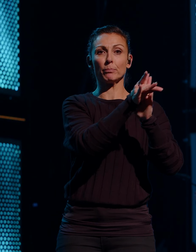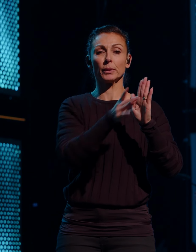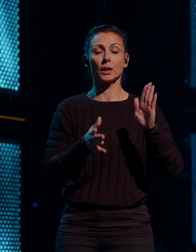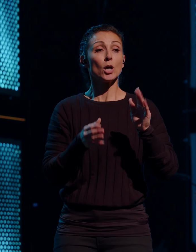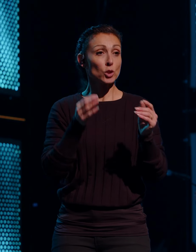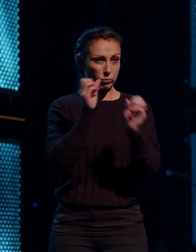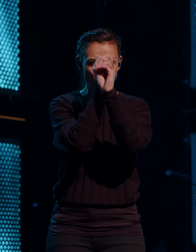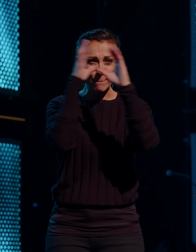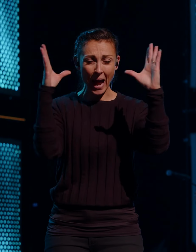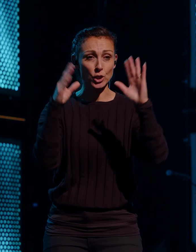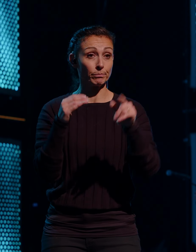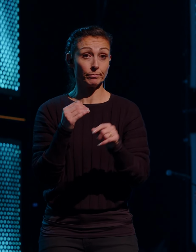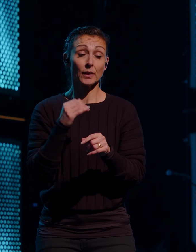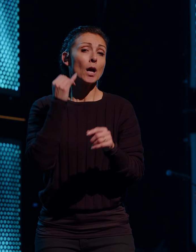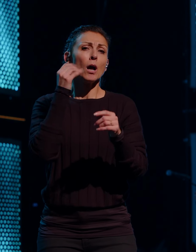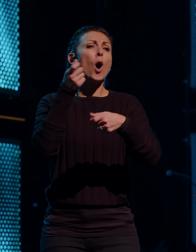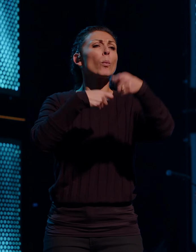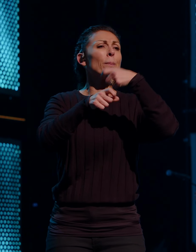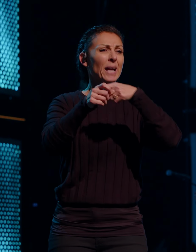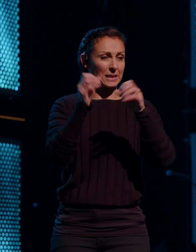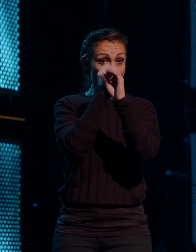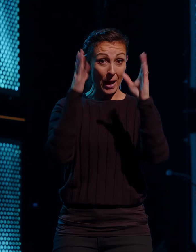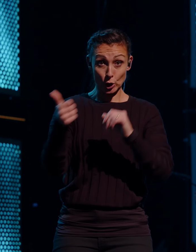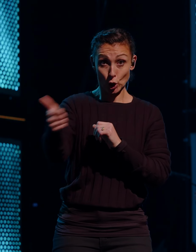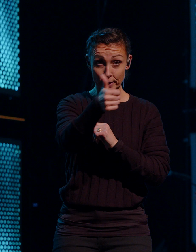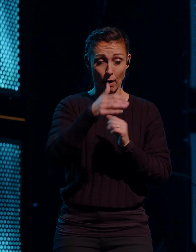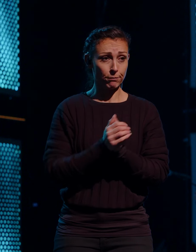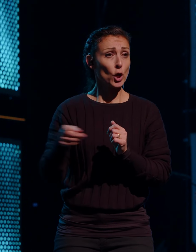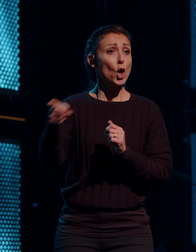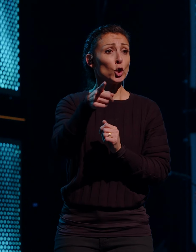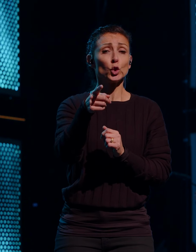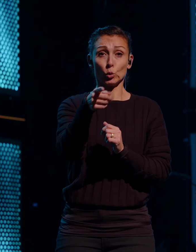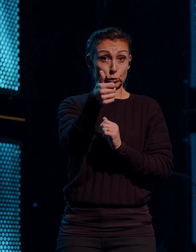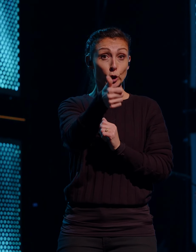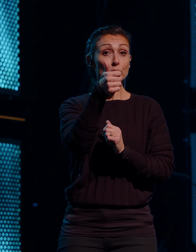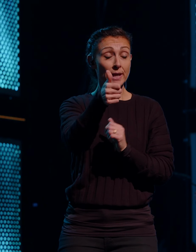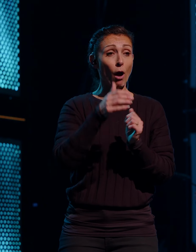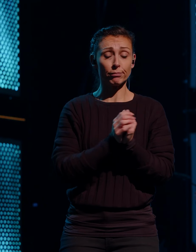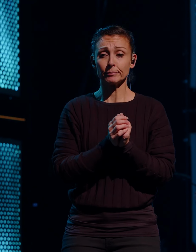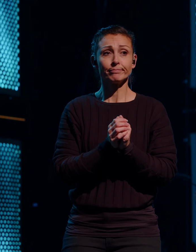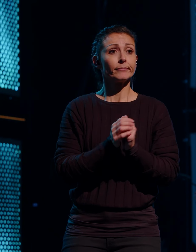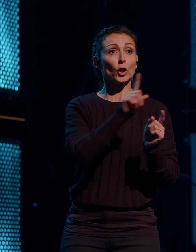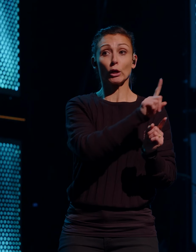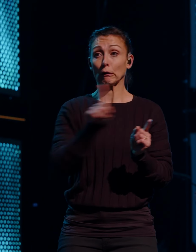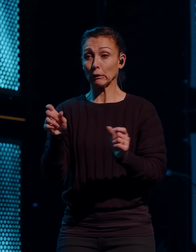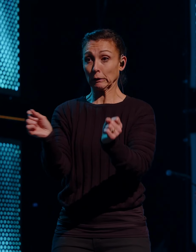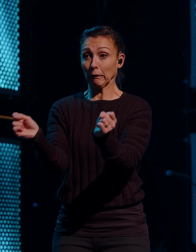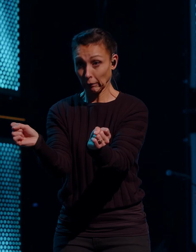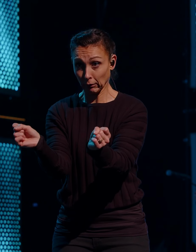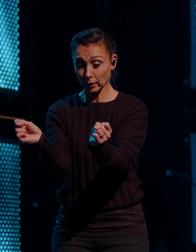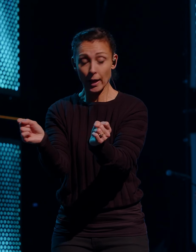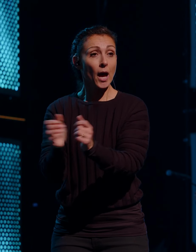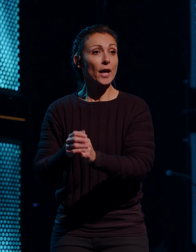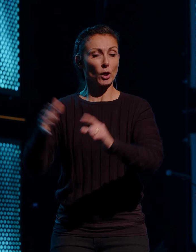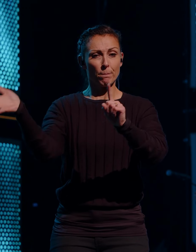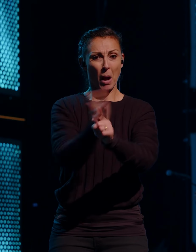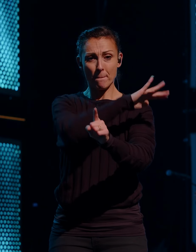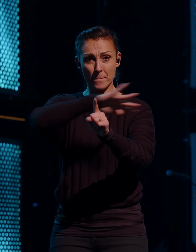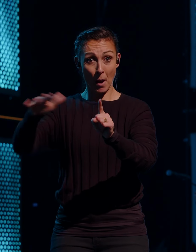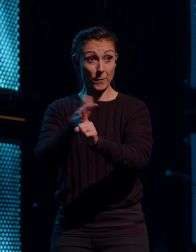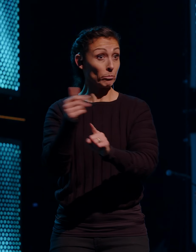with a rod. No clothes on. You can't move. You're in a lot of pain. You're asking